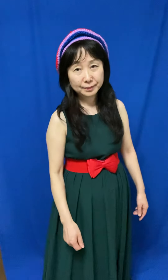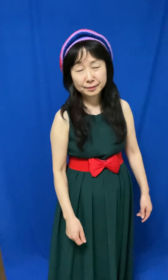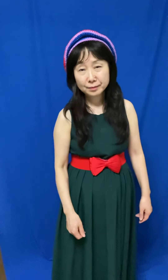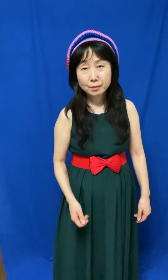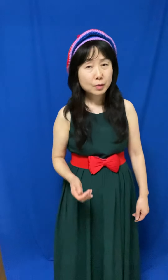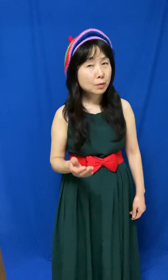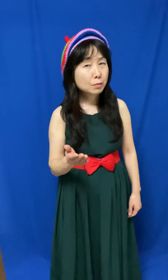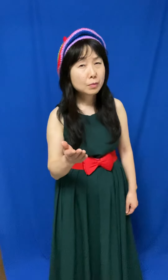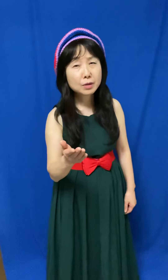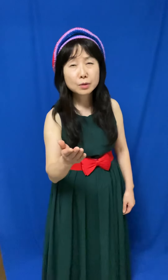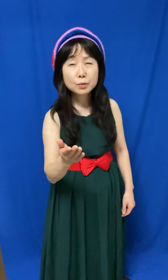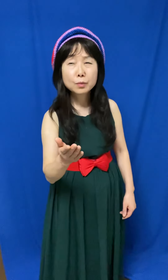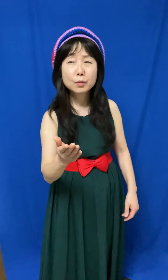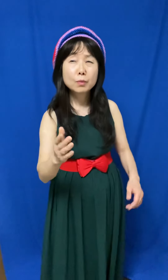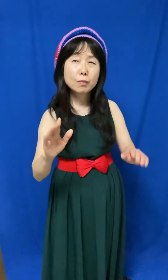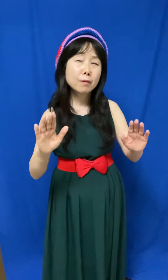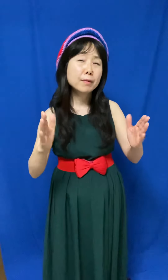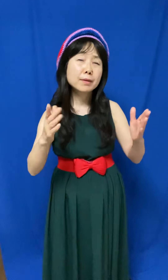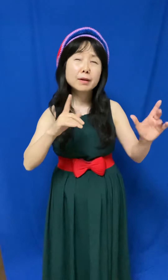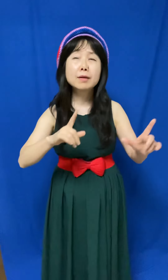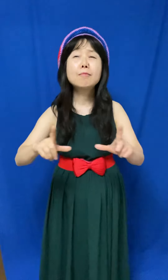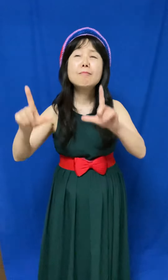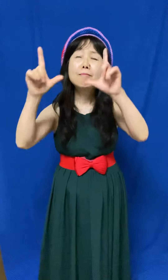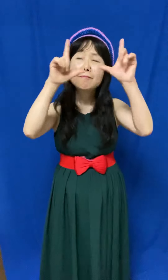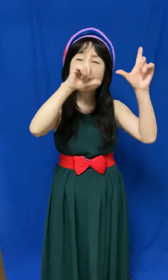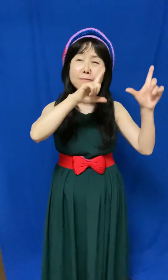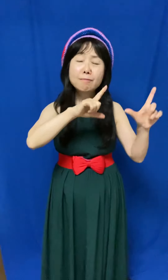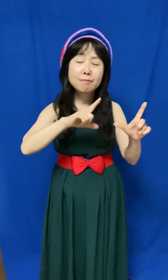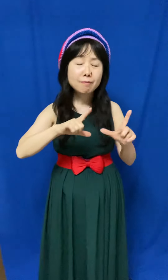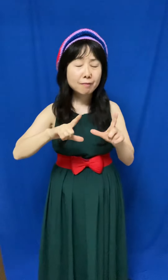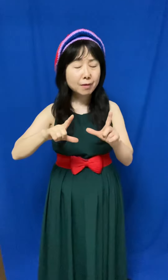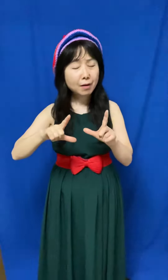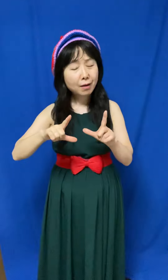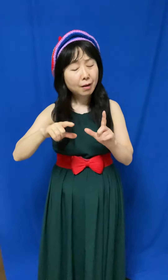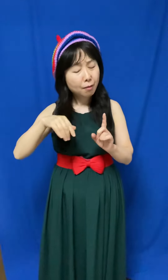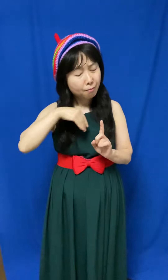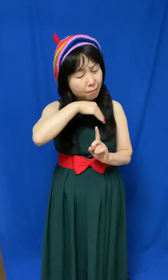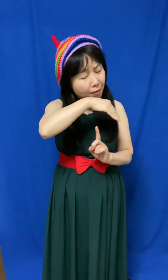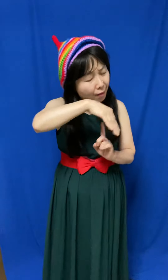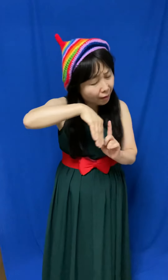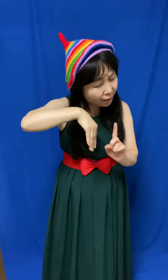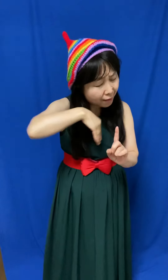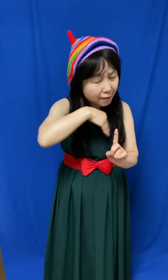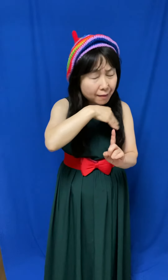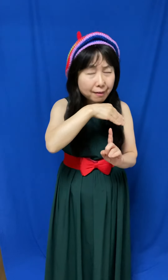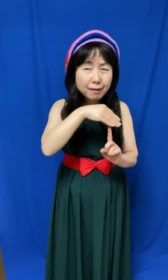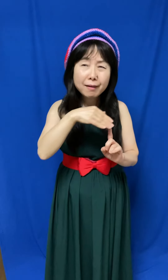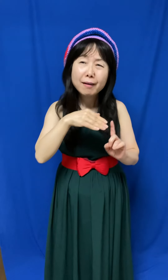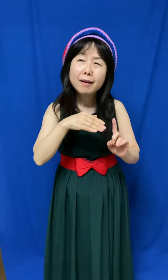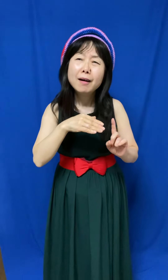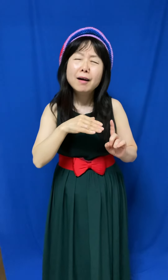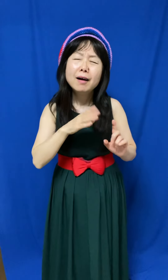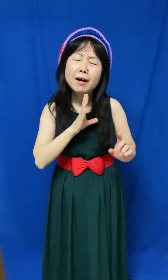Living without you Living alone